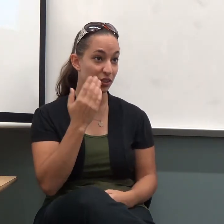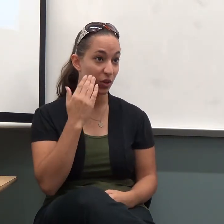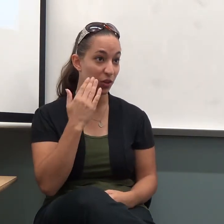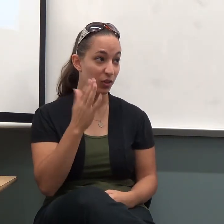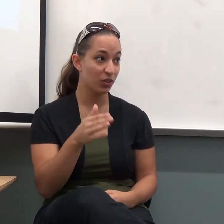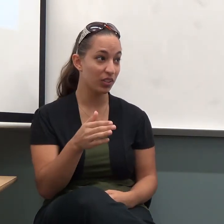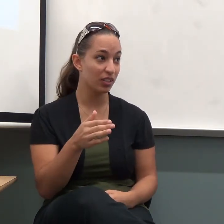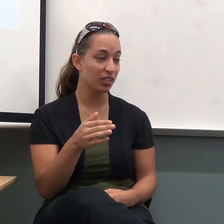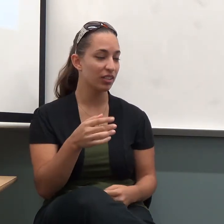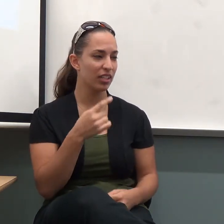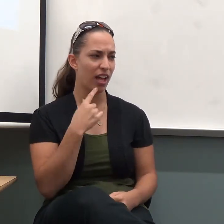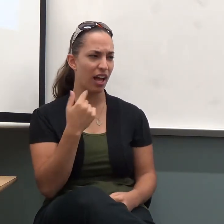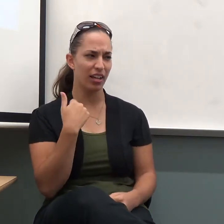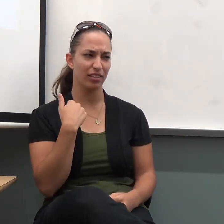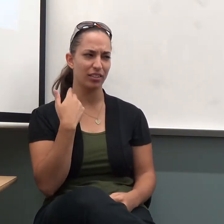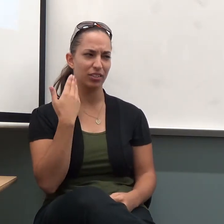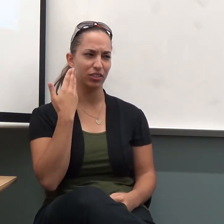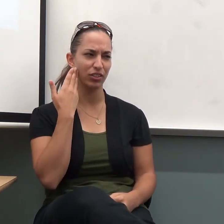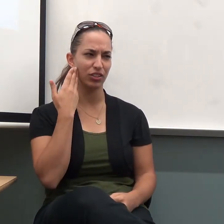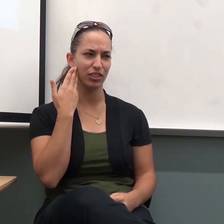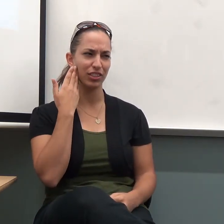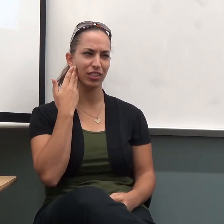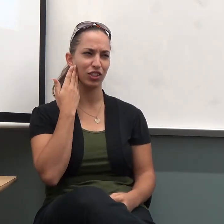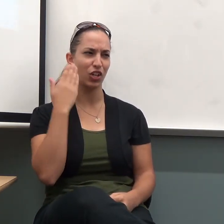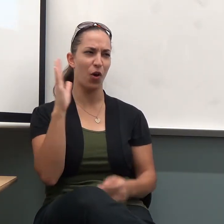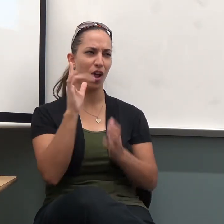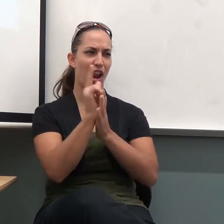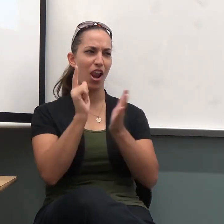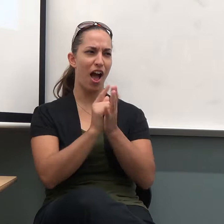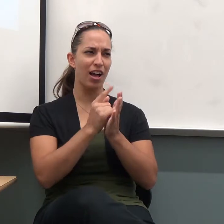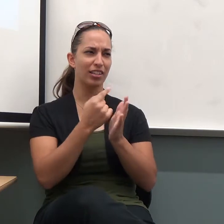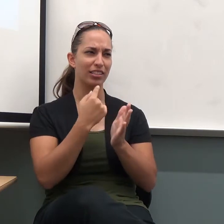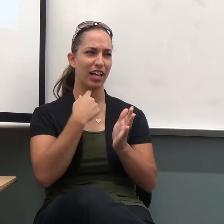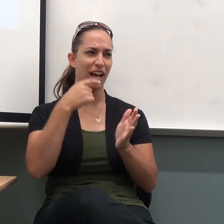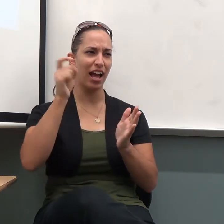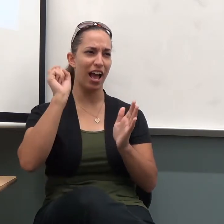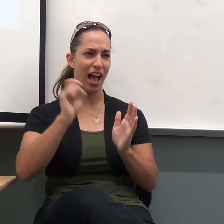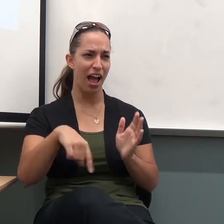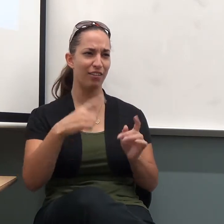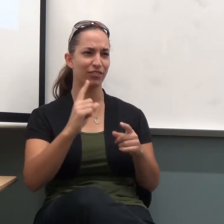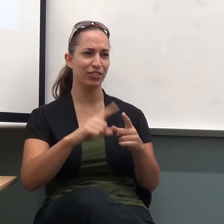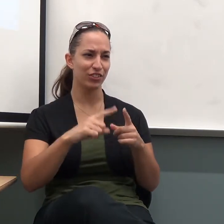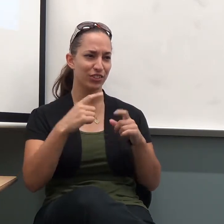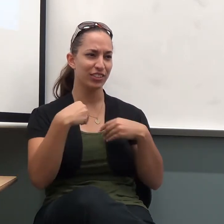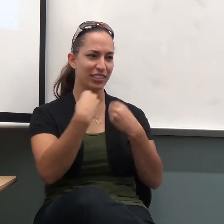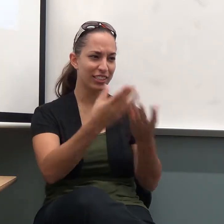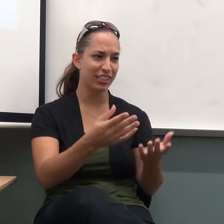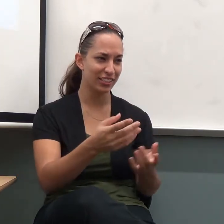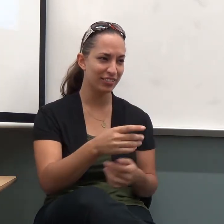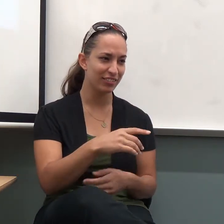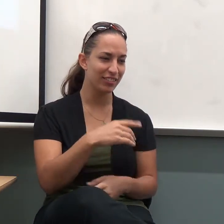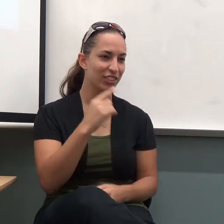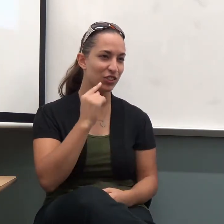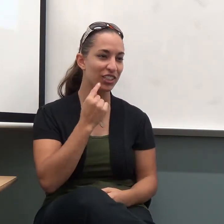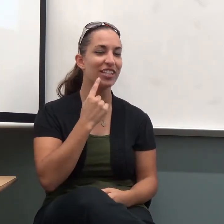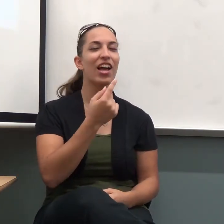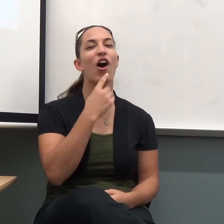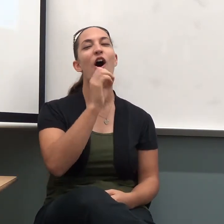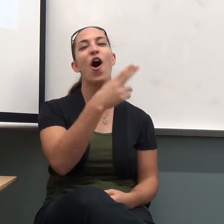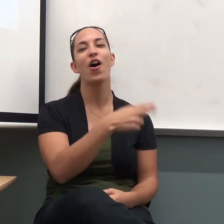don't know. There was a law to not give children They treats. egg and TP your house. Oh, yeah, that's the unspoken law. You're right, you're right. That's